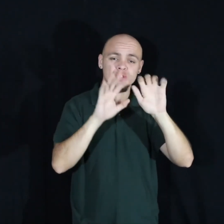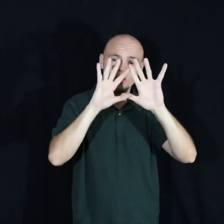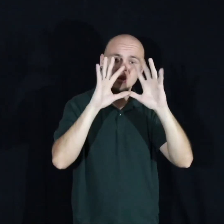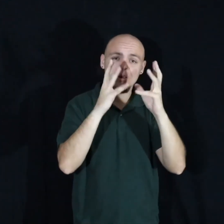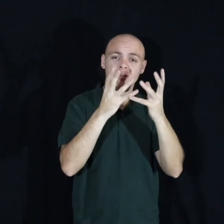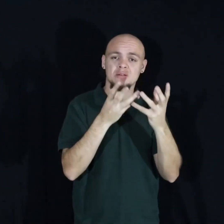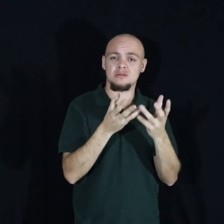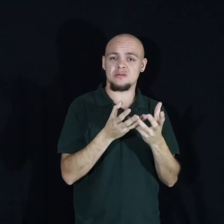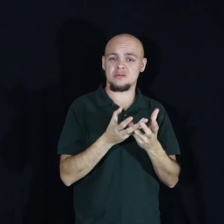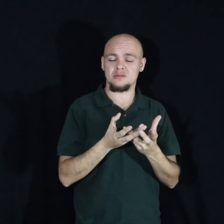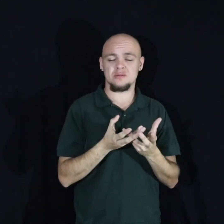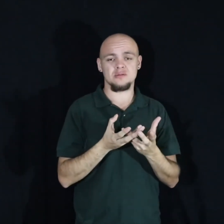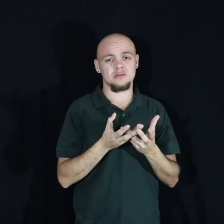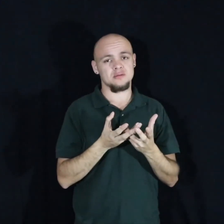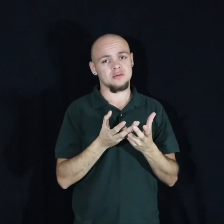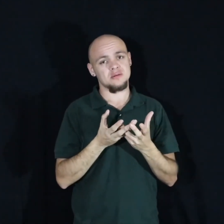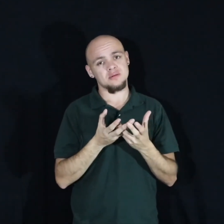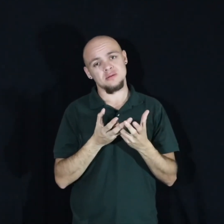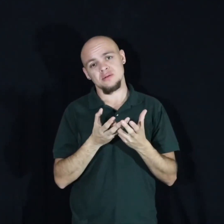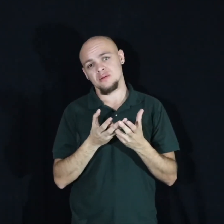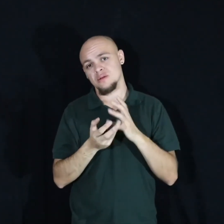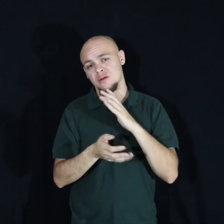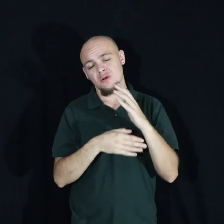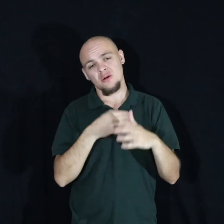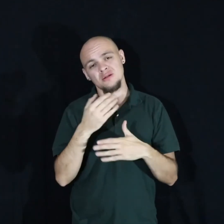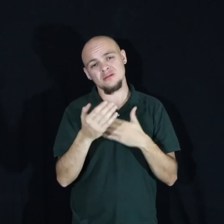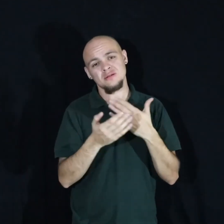With all of her craters.